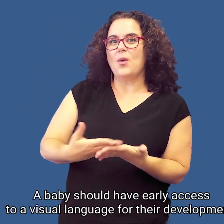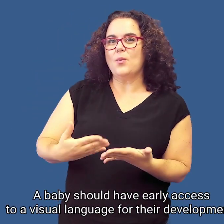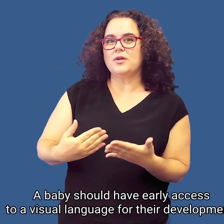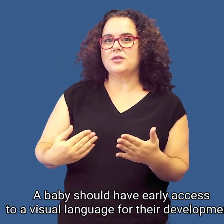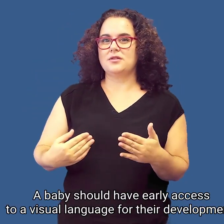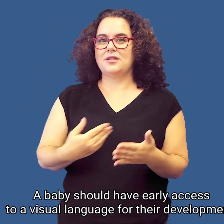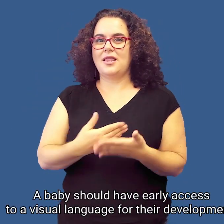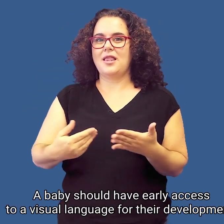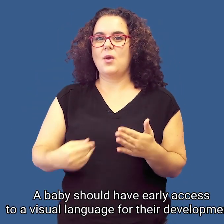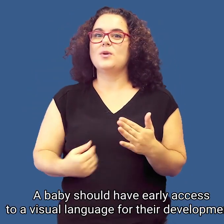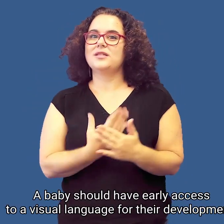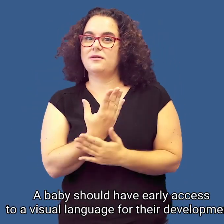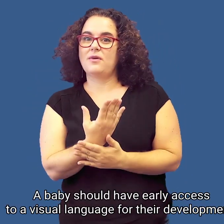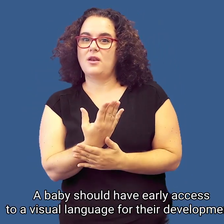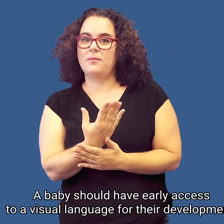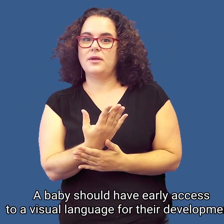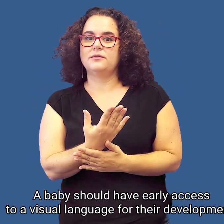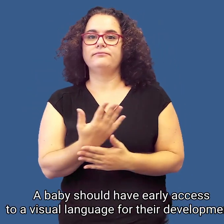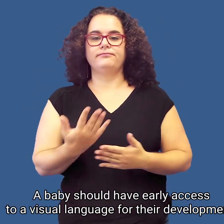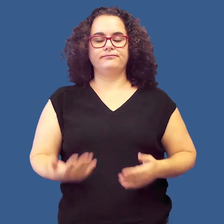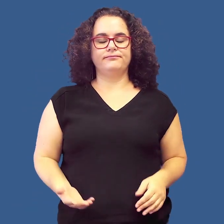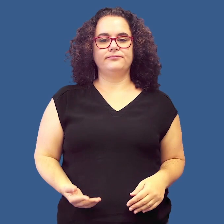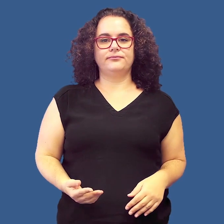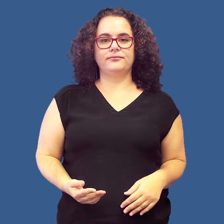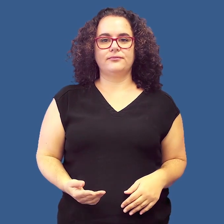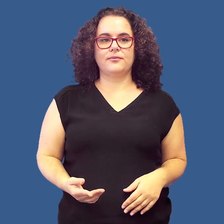visual language for their development.